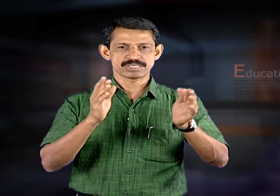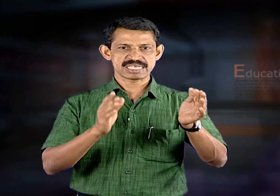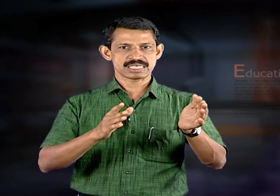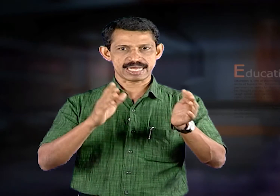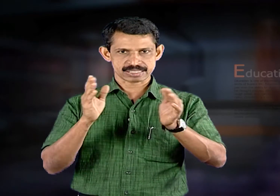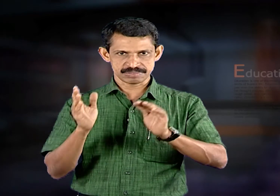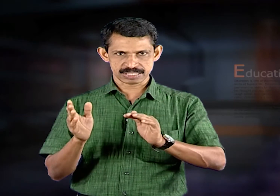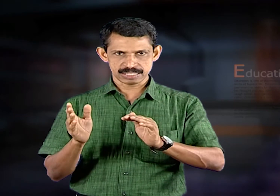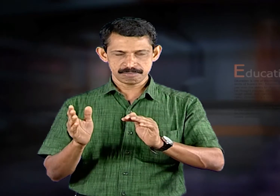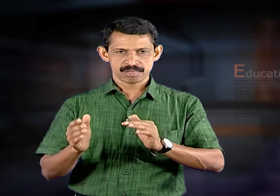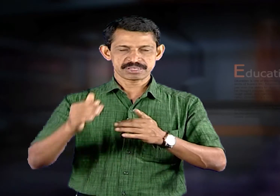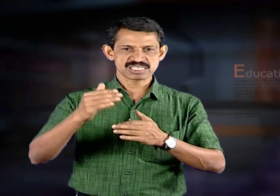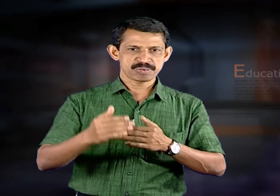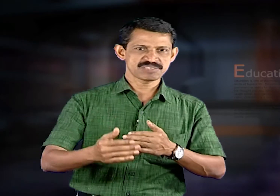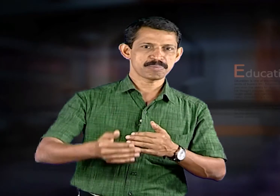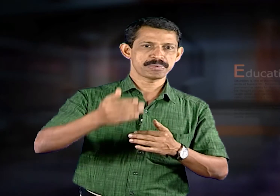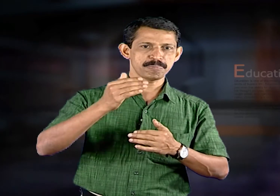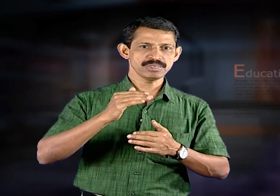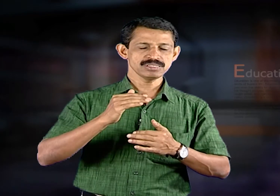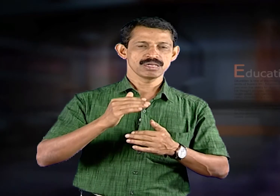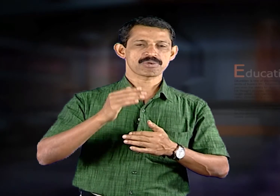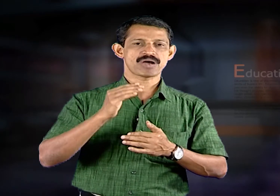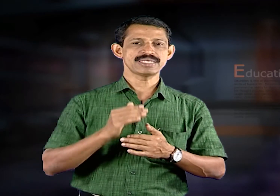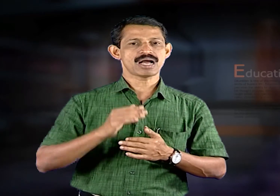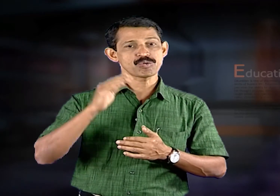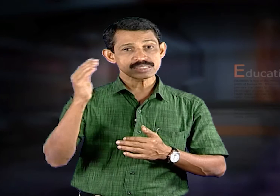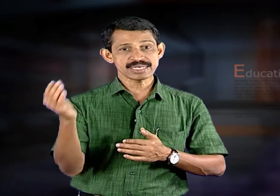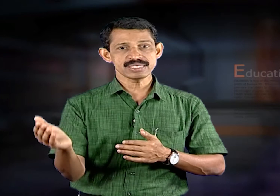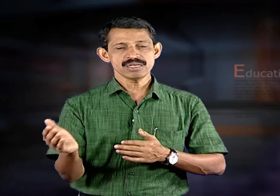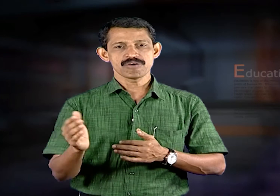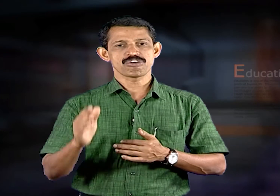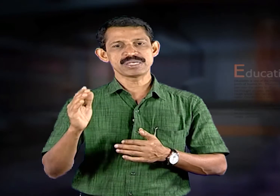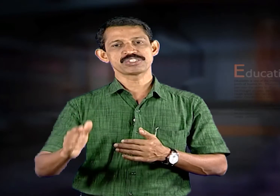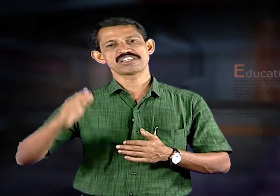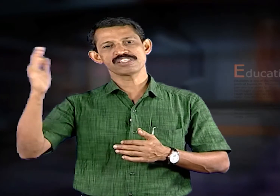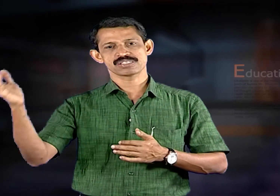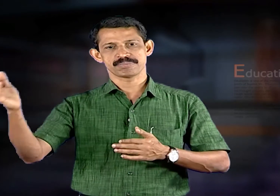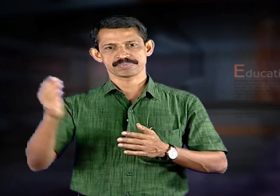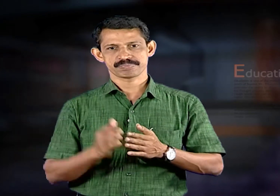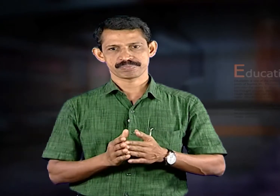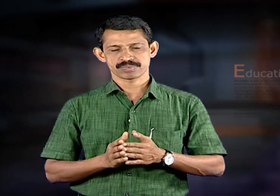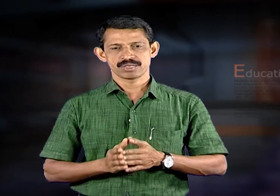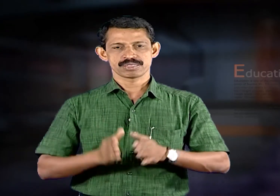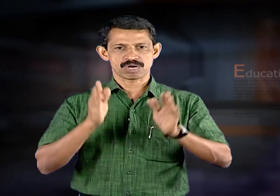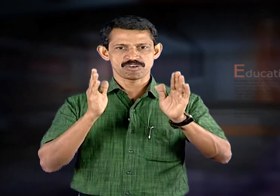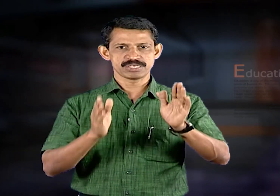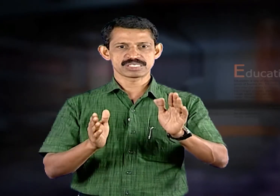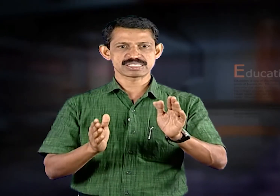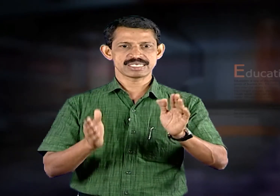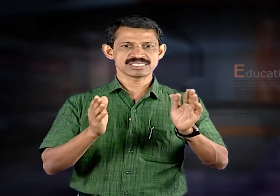educational activity with a specific purpose provided outside the formal education system. Non-formal education is